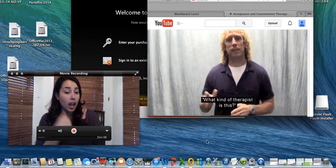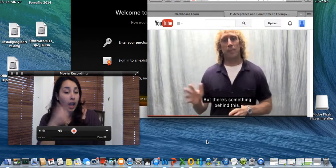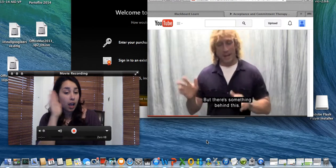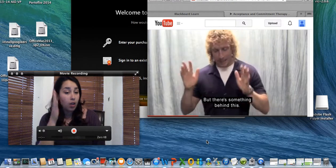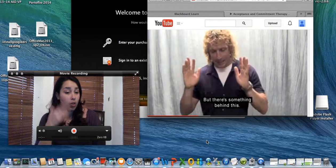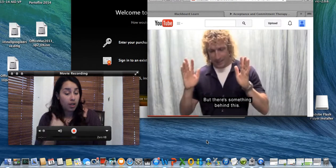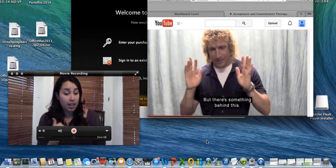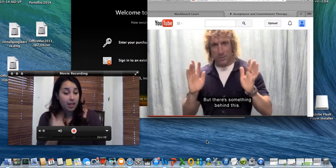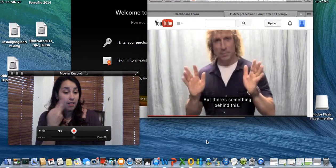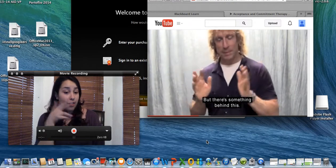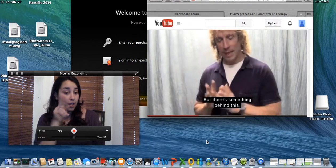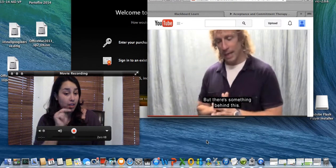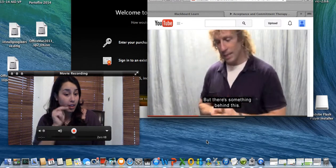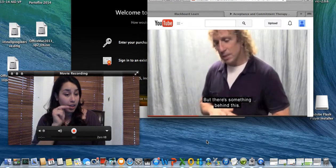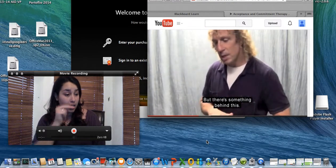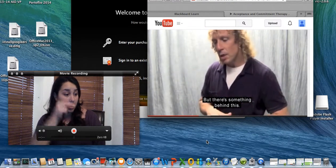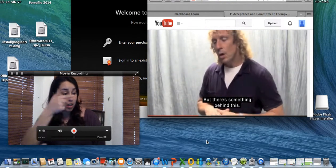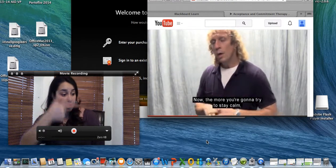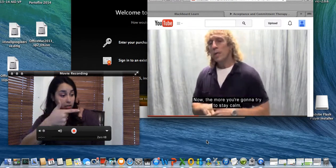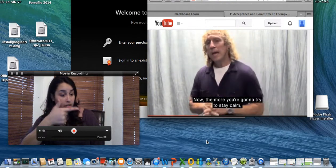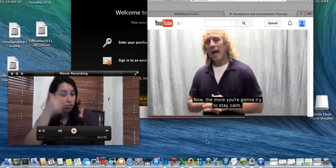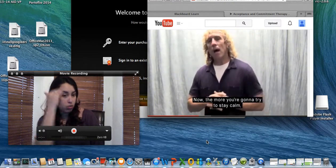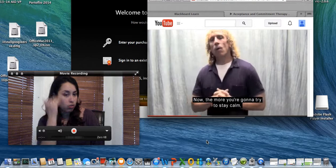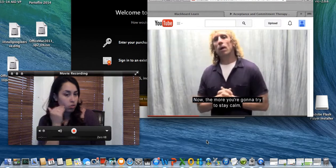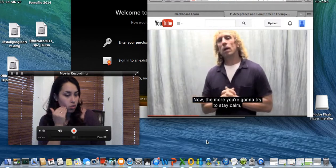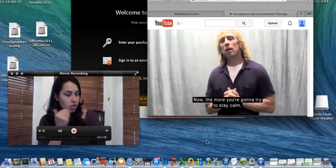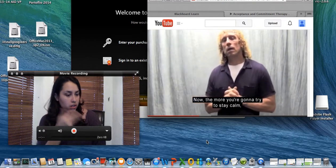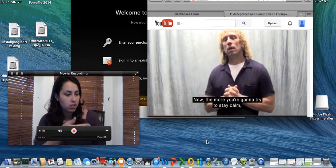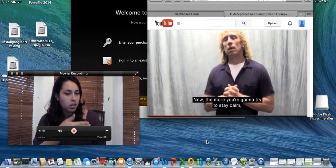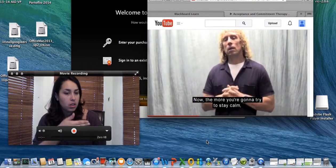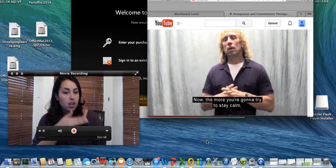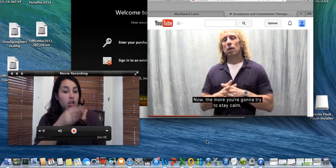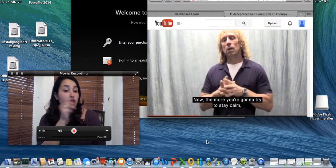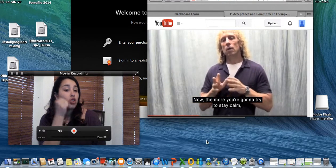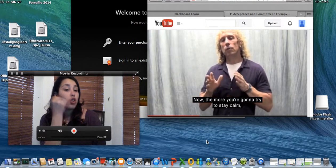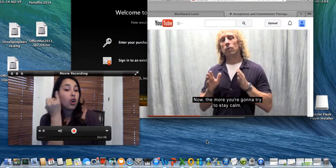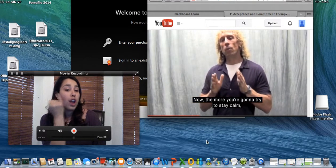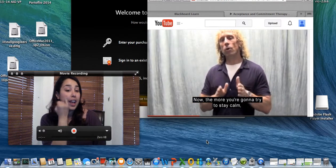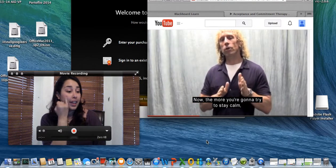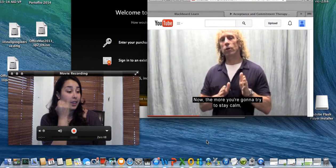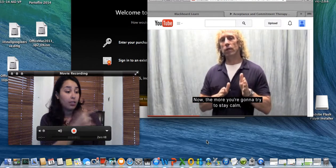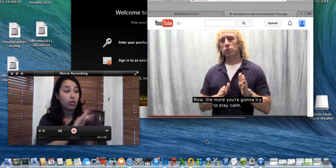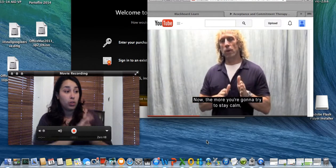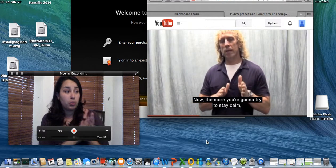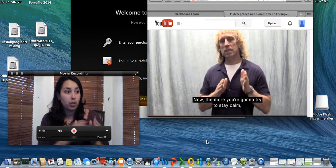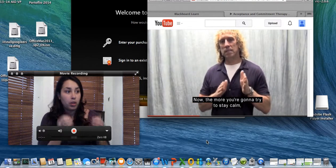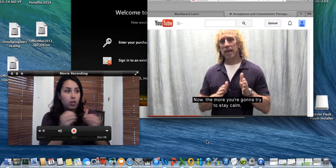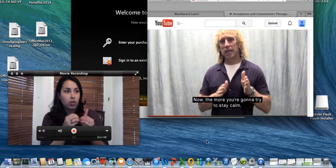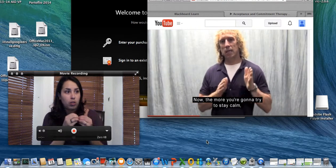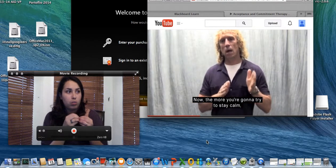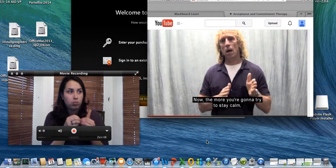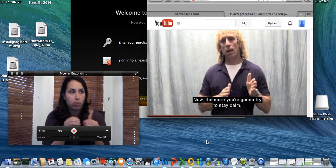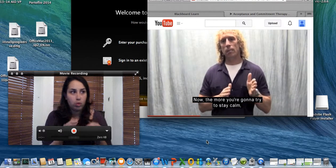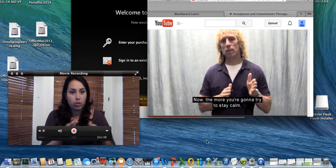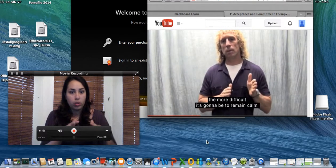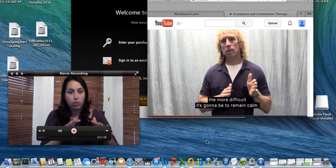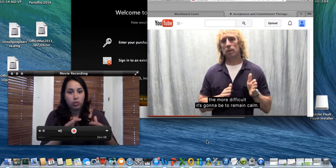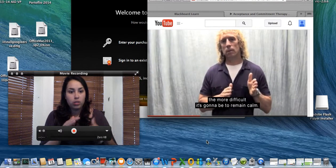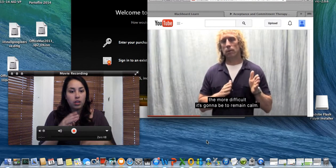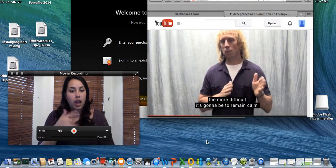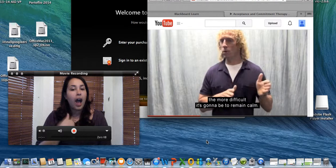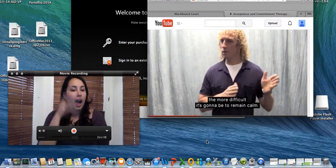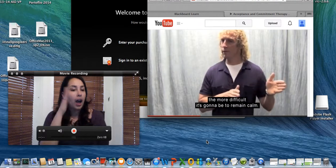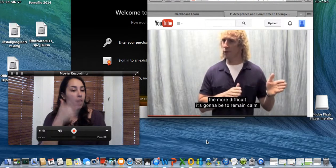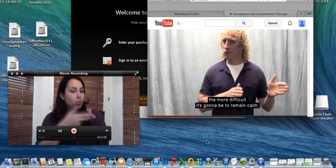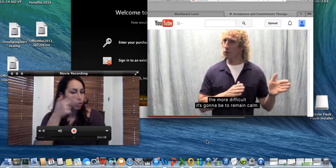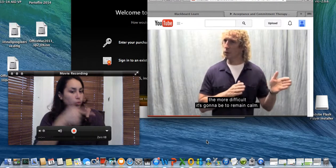this? But there's something behind this. Now, the more you're going to try to stay calm,